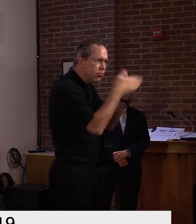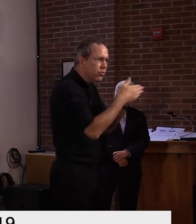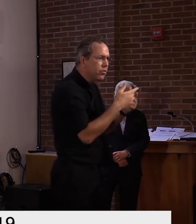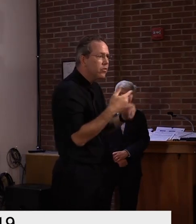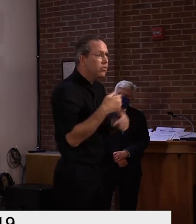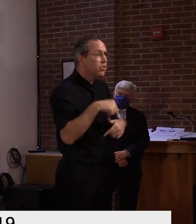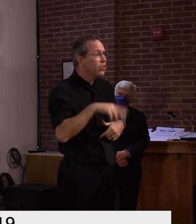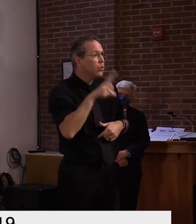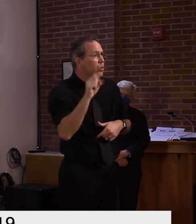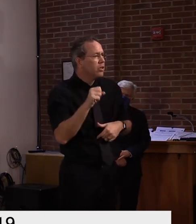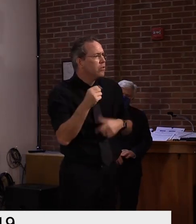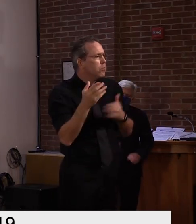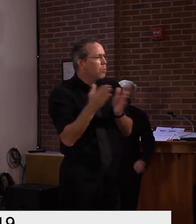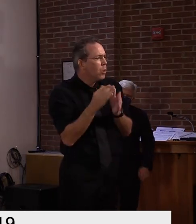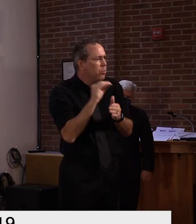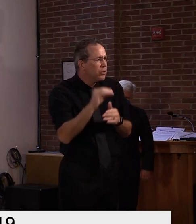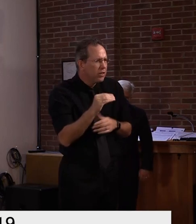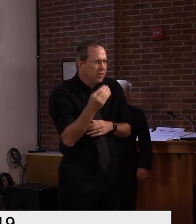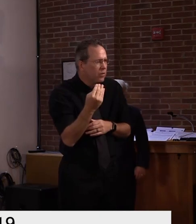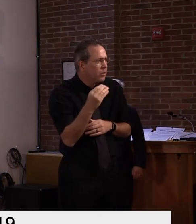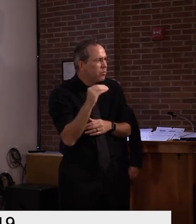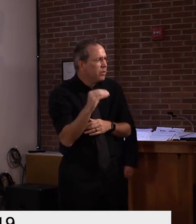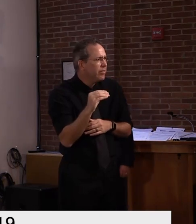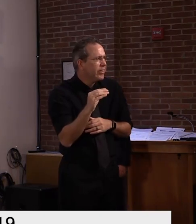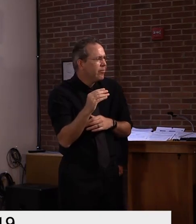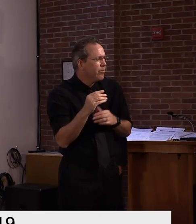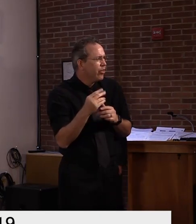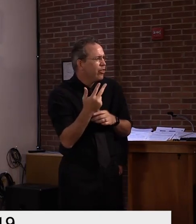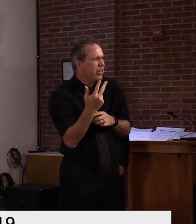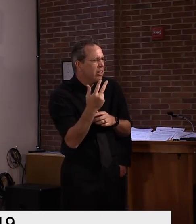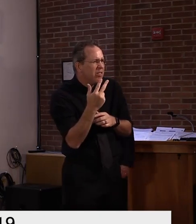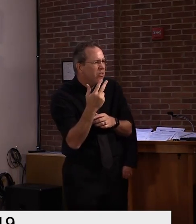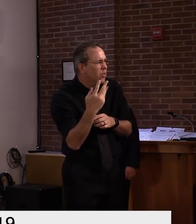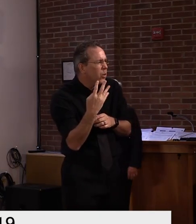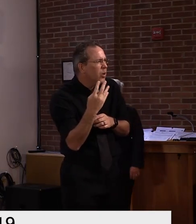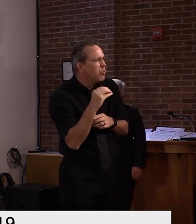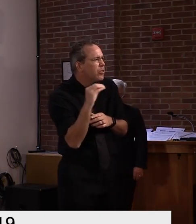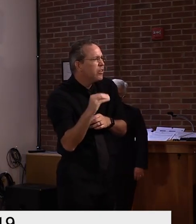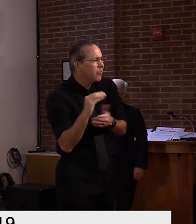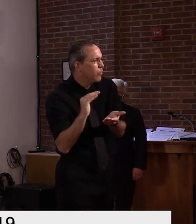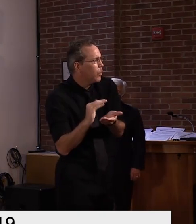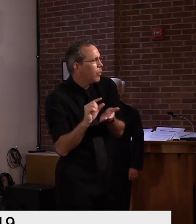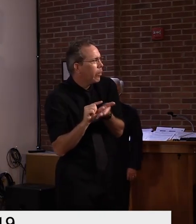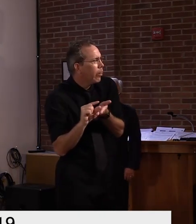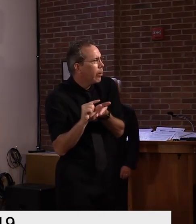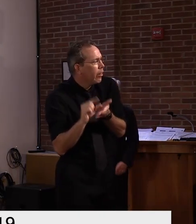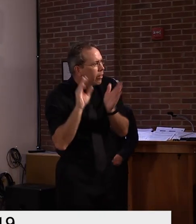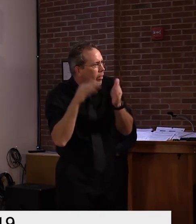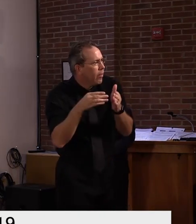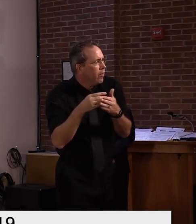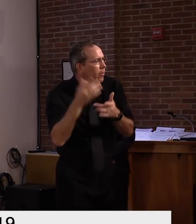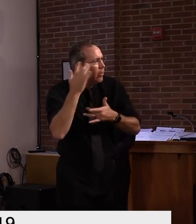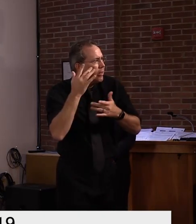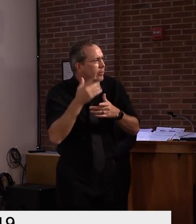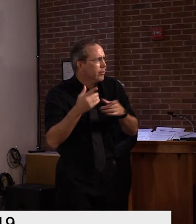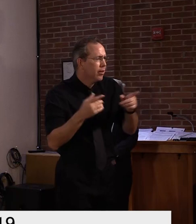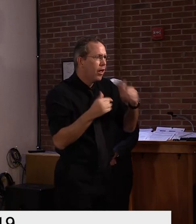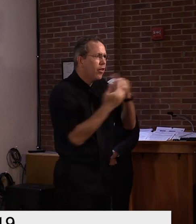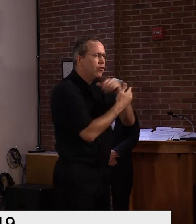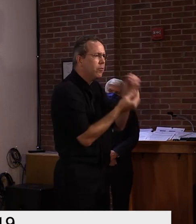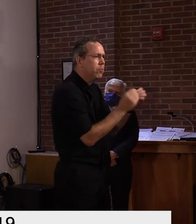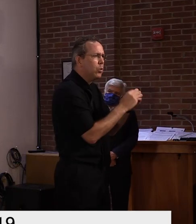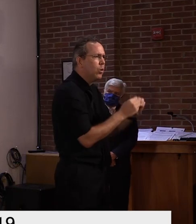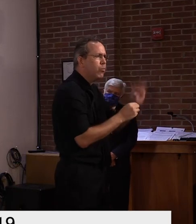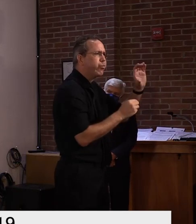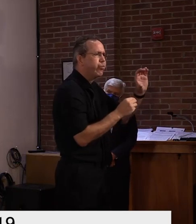just the current administration, it's been successive administrations over quite a number of years that have continually eroded away the amount of money going to prevention